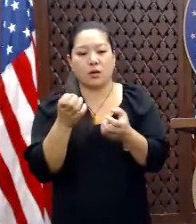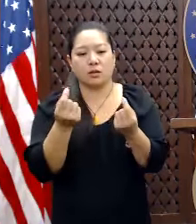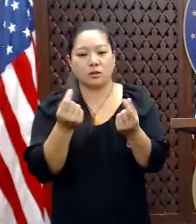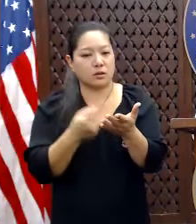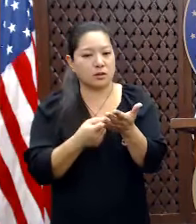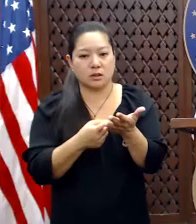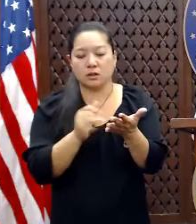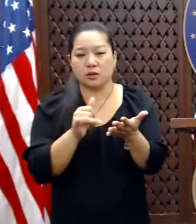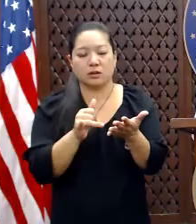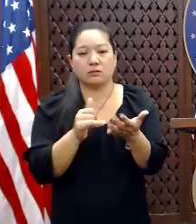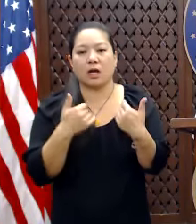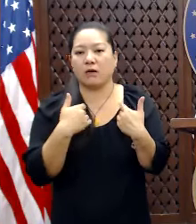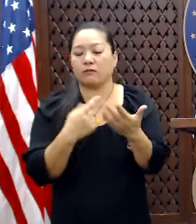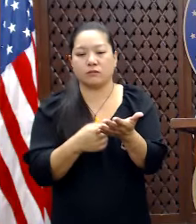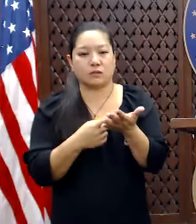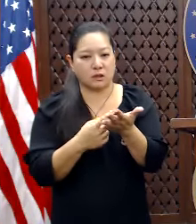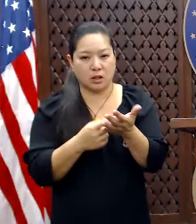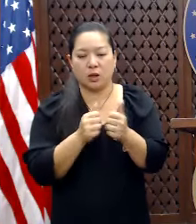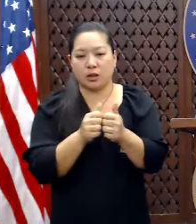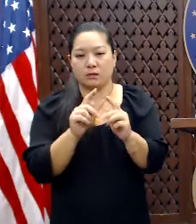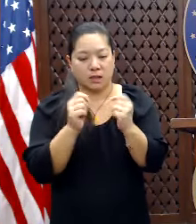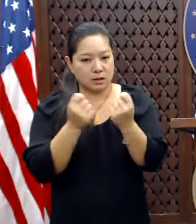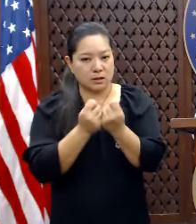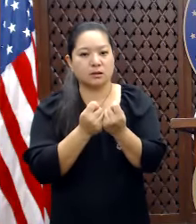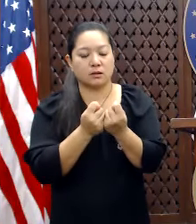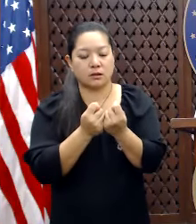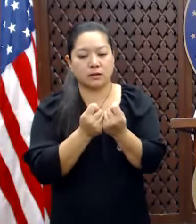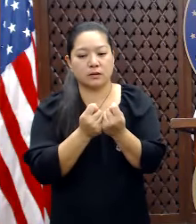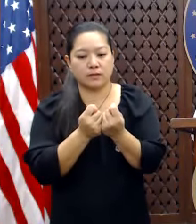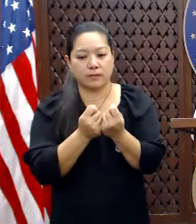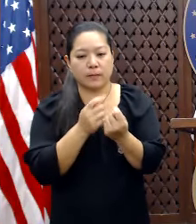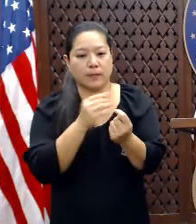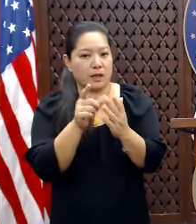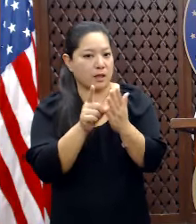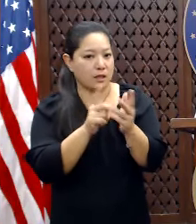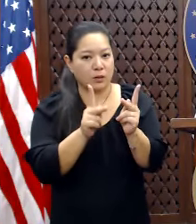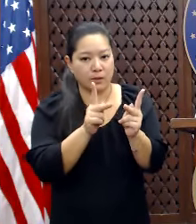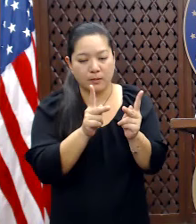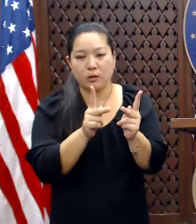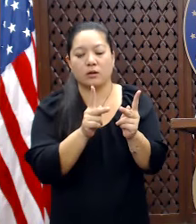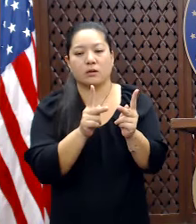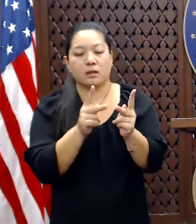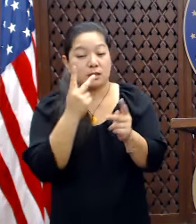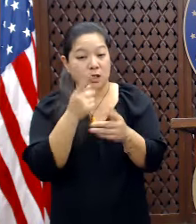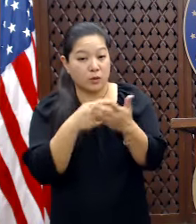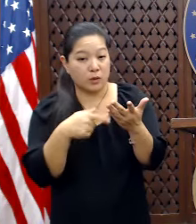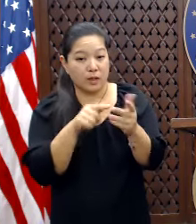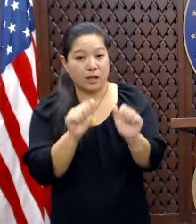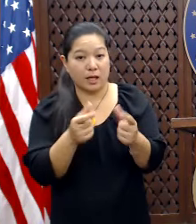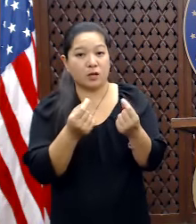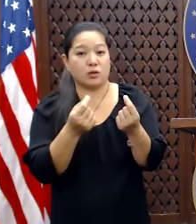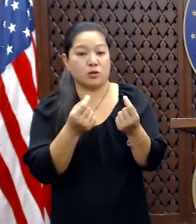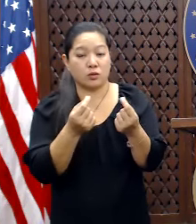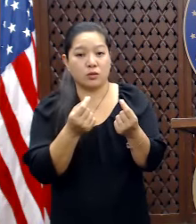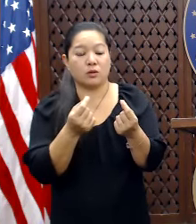have been in discussions with my team and our legal people to see what we can do in terms